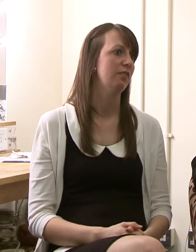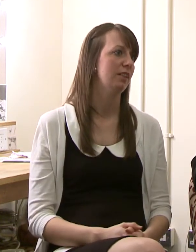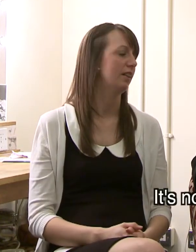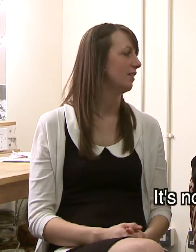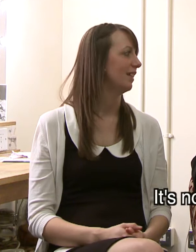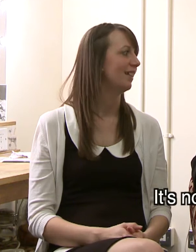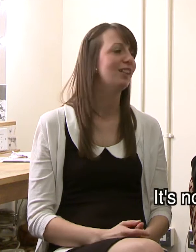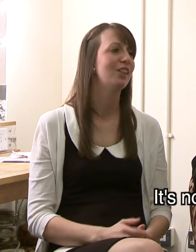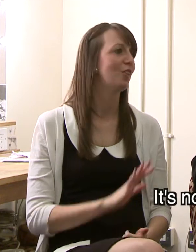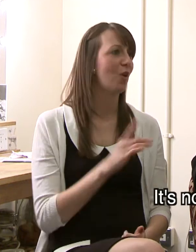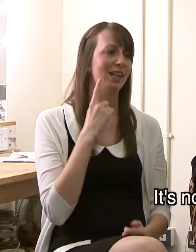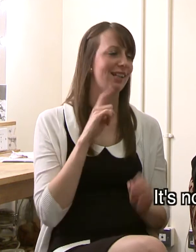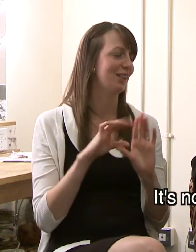Yeah. It's not easy.